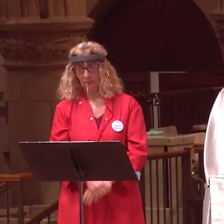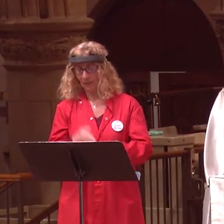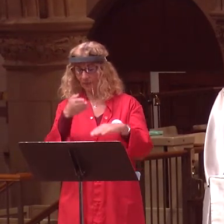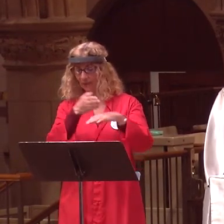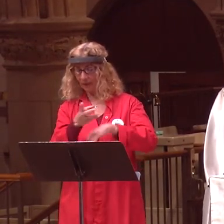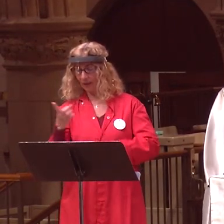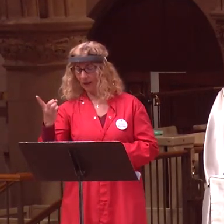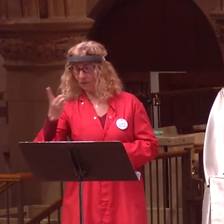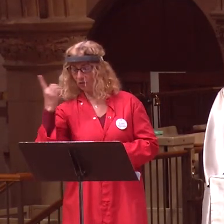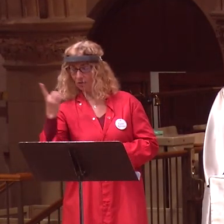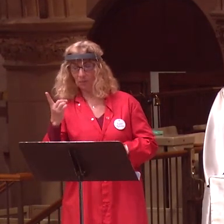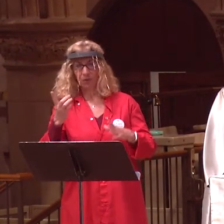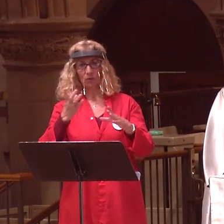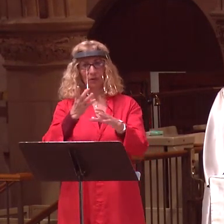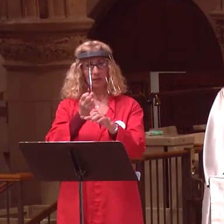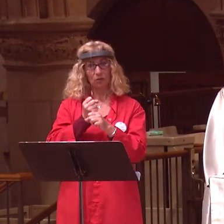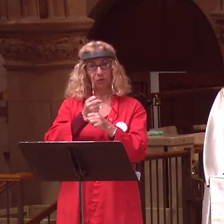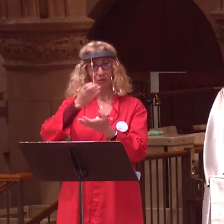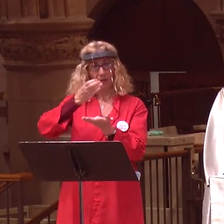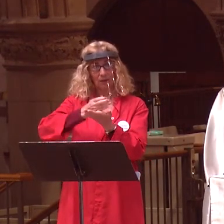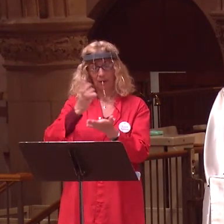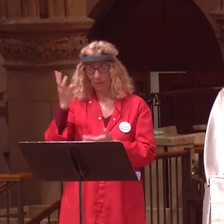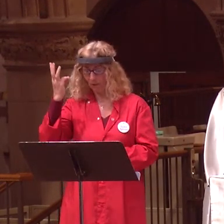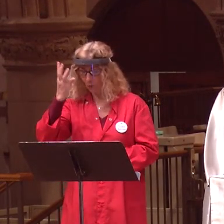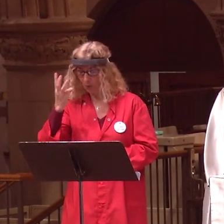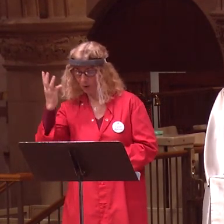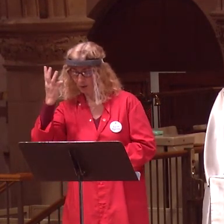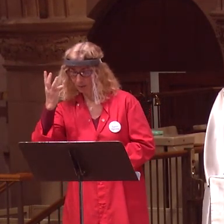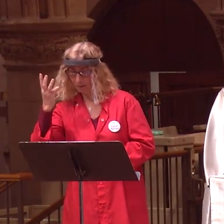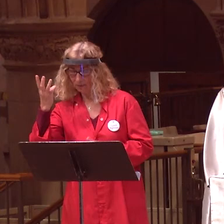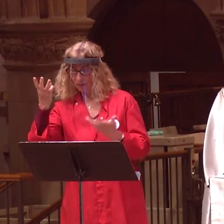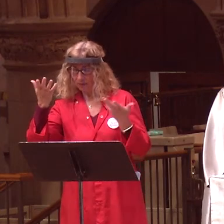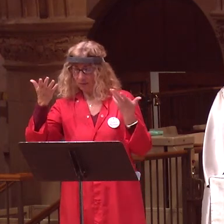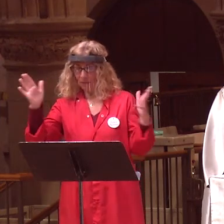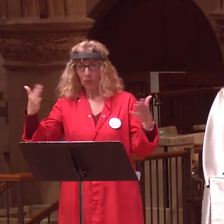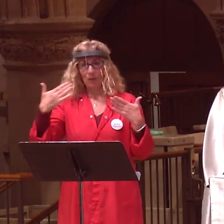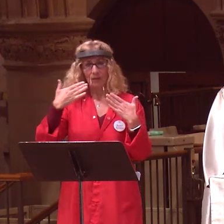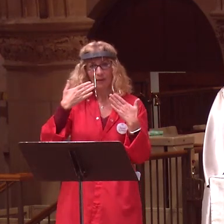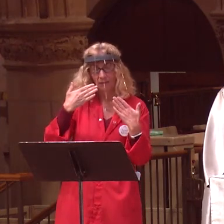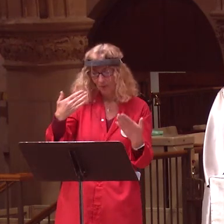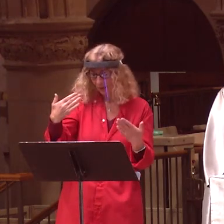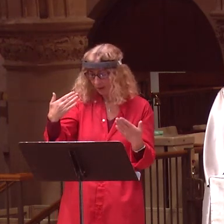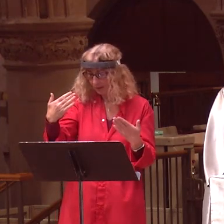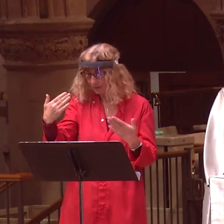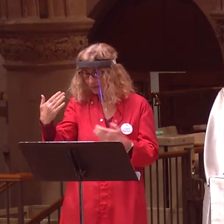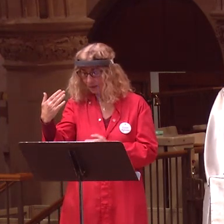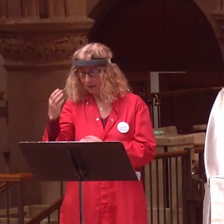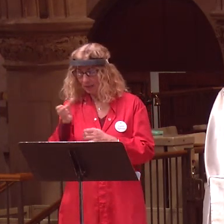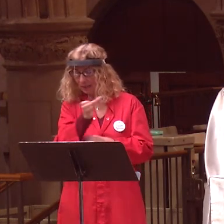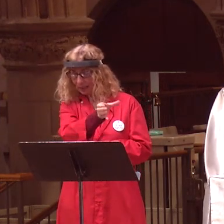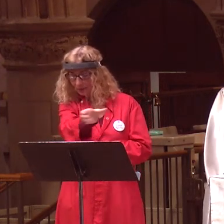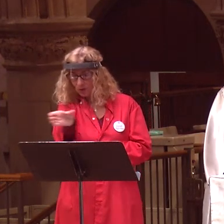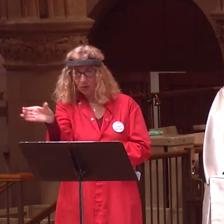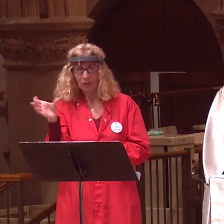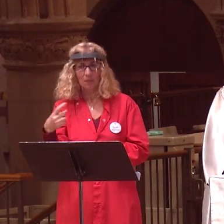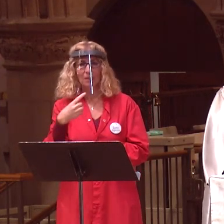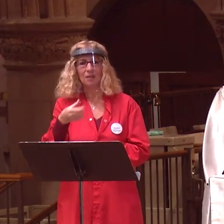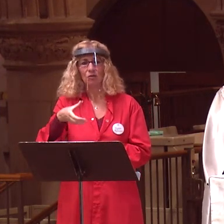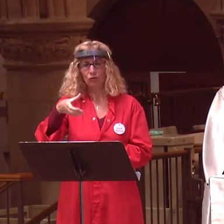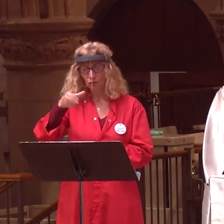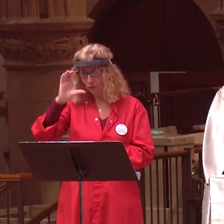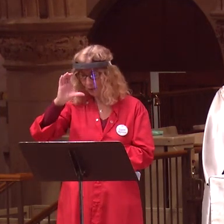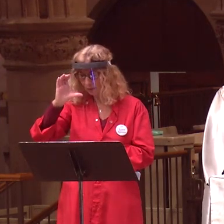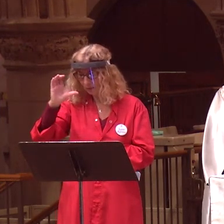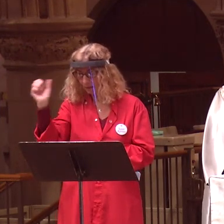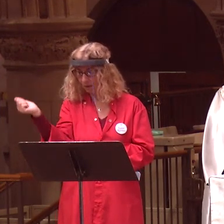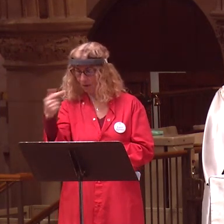Después de la cena, tomó el cáliz y dándote gracias, se lo entregó y dijo, "Beben